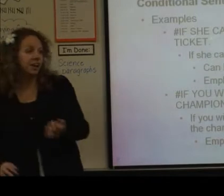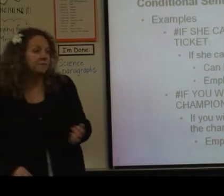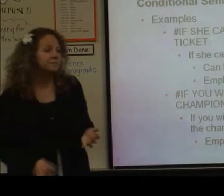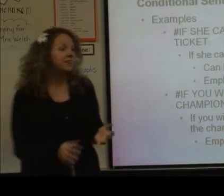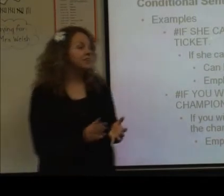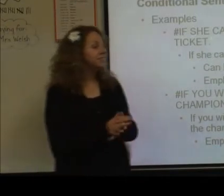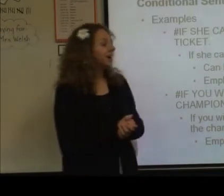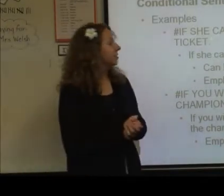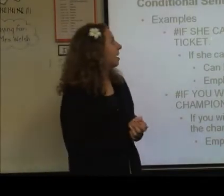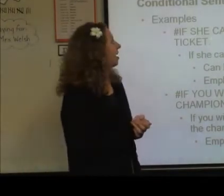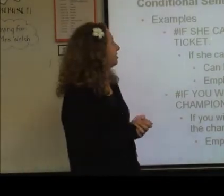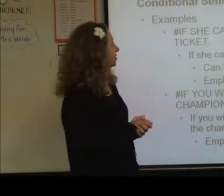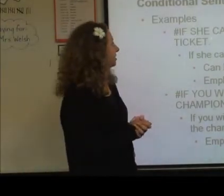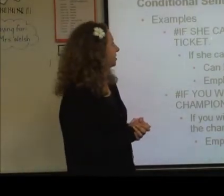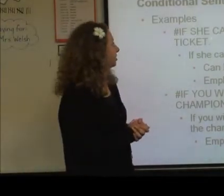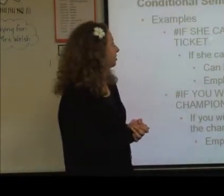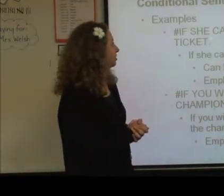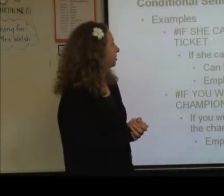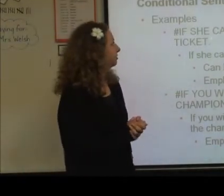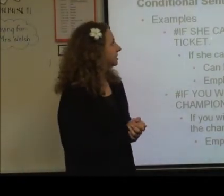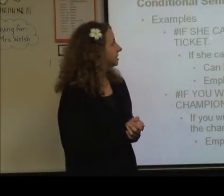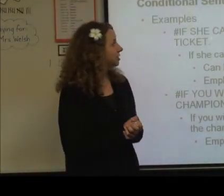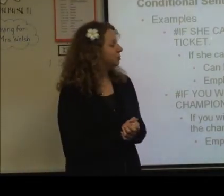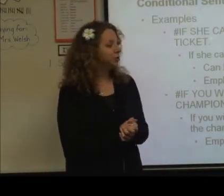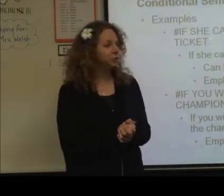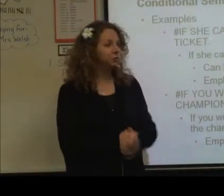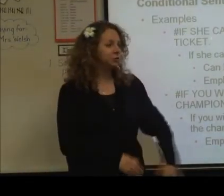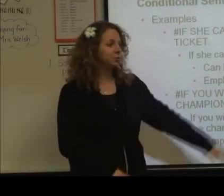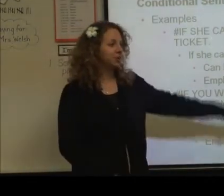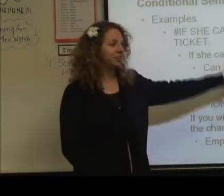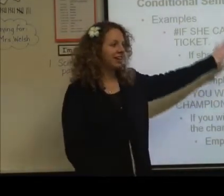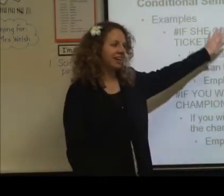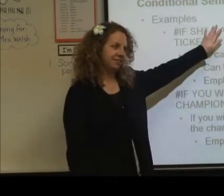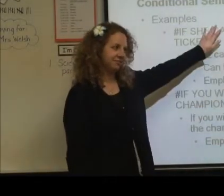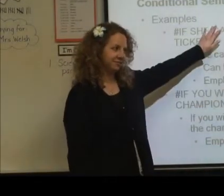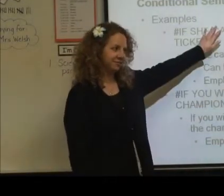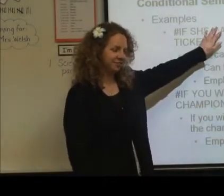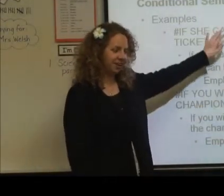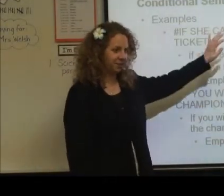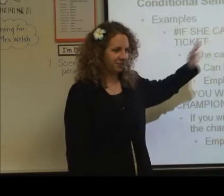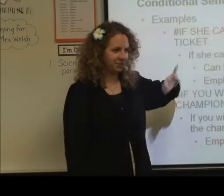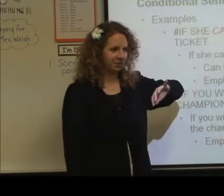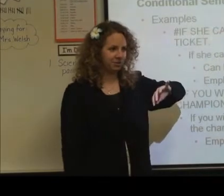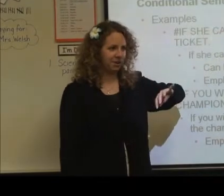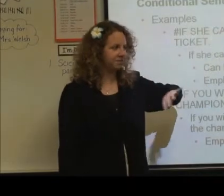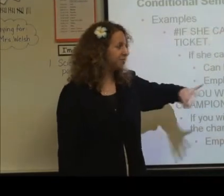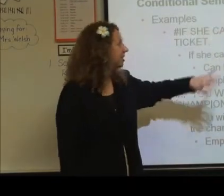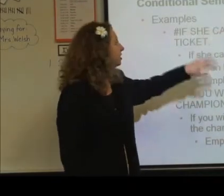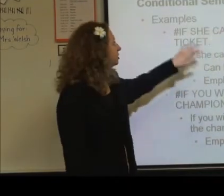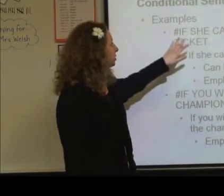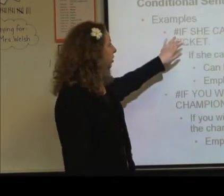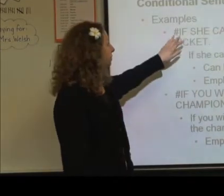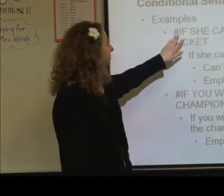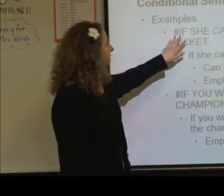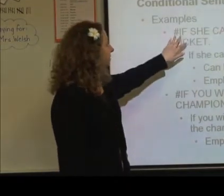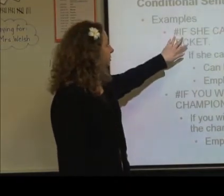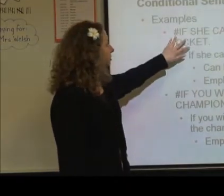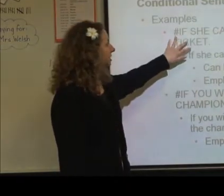Okay. Now the other thing that you can do is that you can use the word if. The other way that you can do it. So if you see